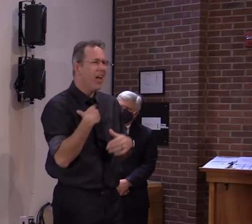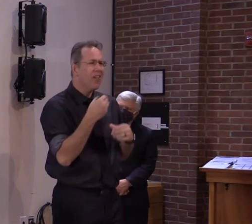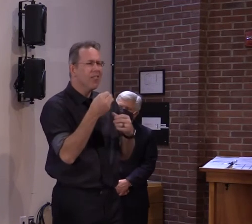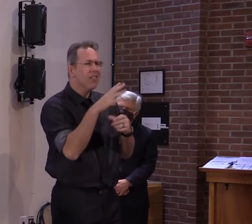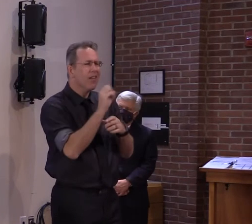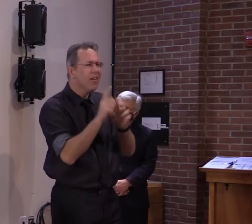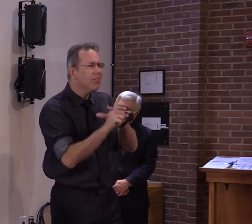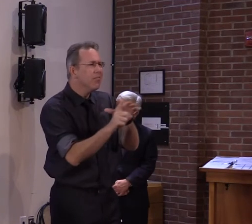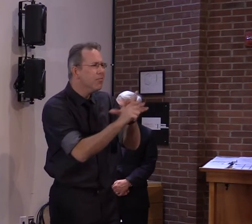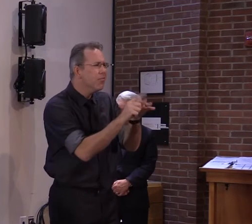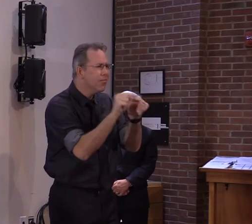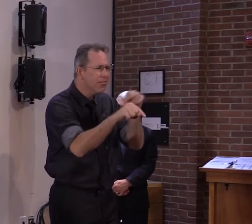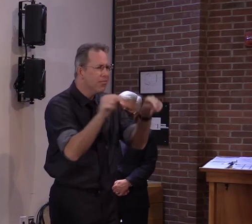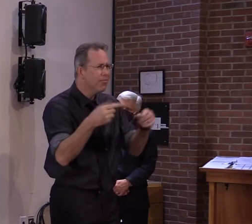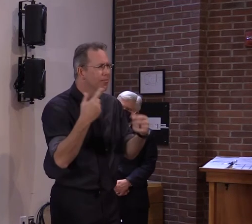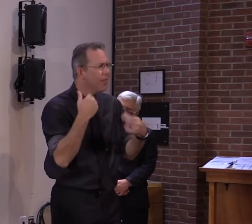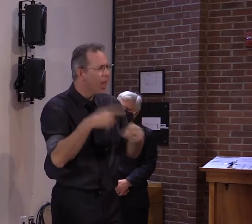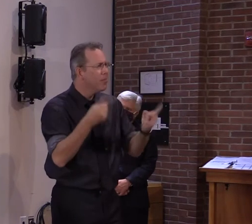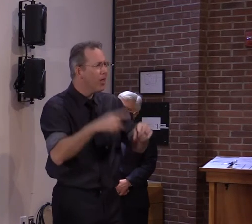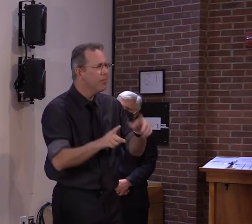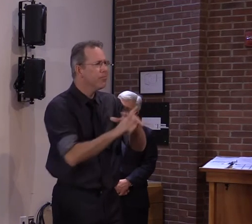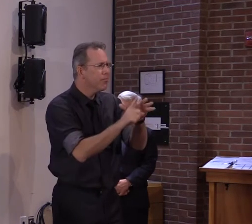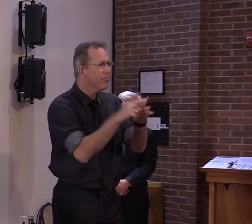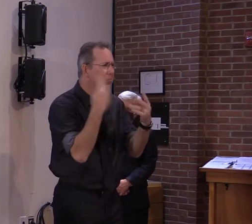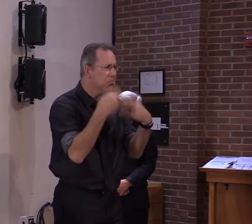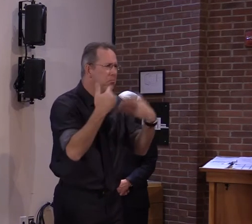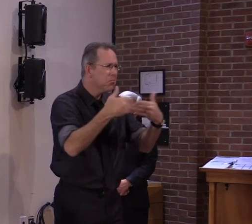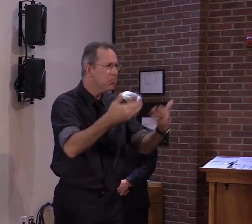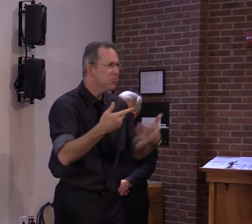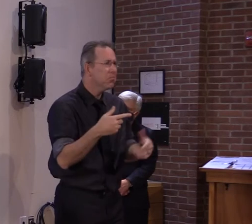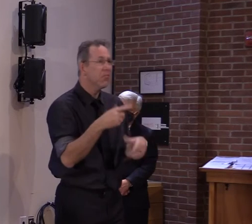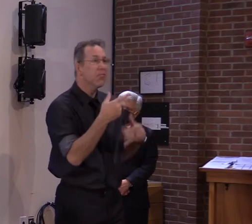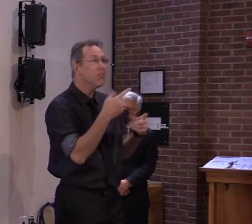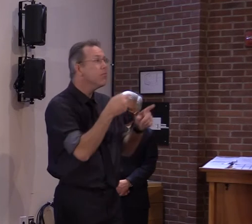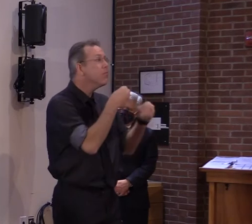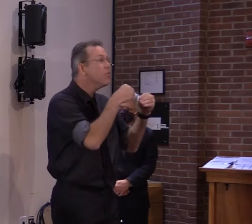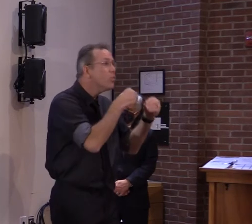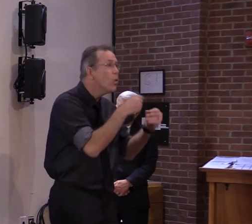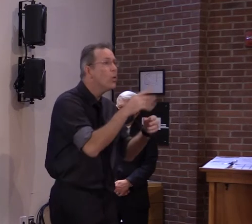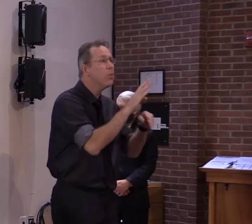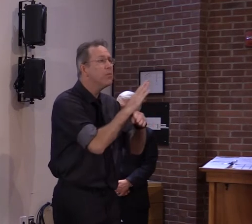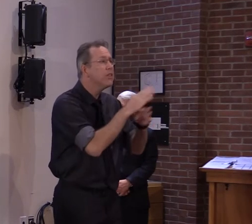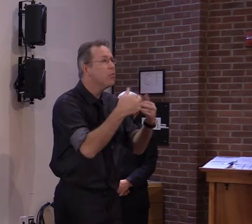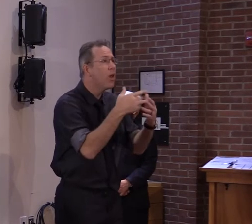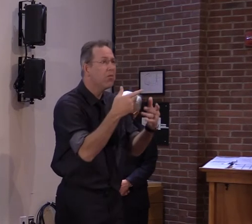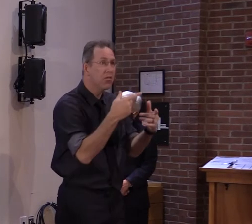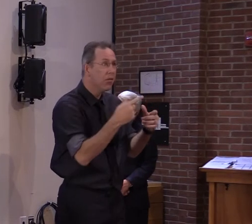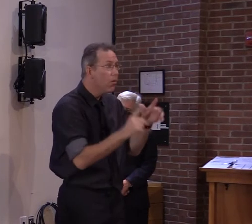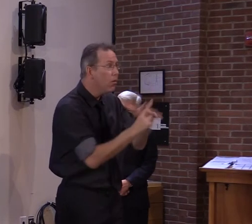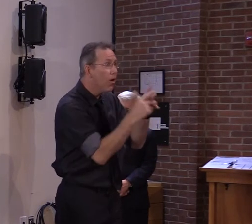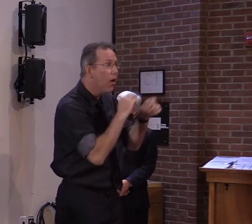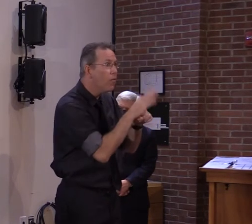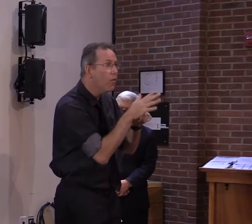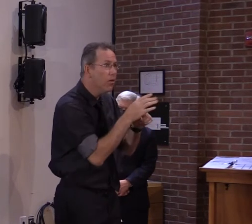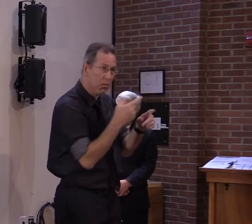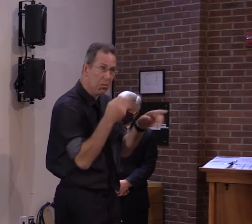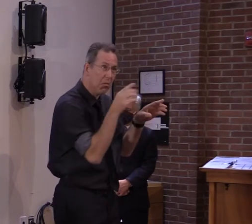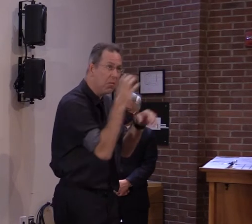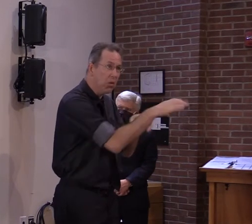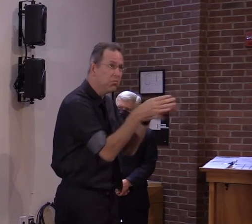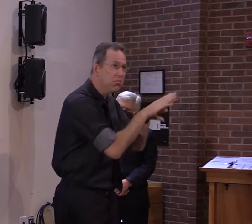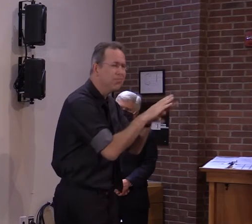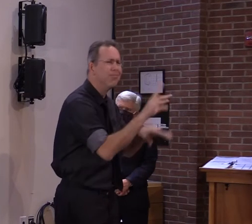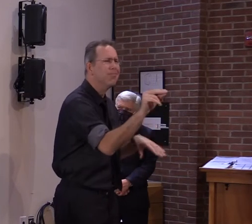never requiring those facilities to close and almost never providing a risk to the public who attends